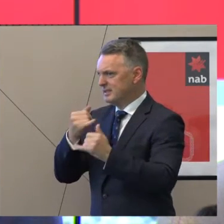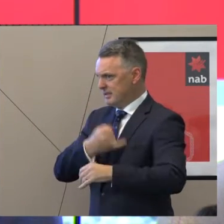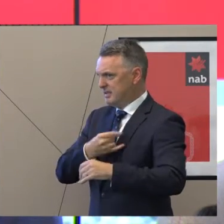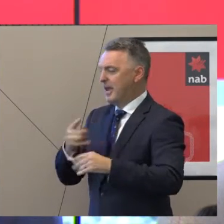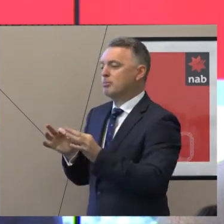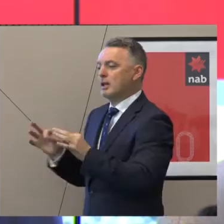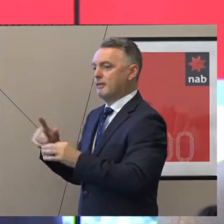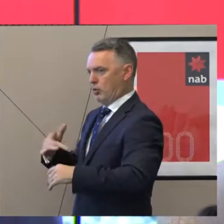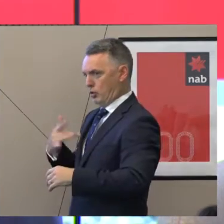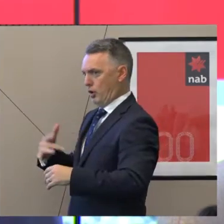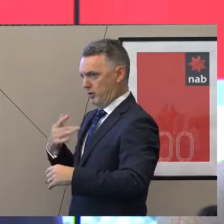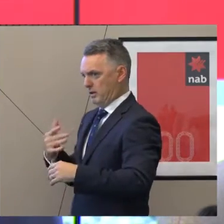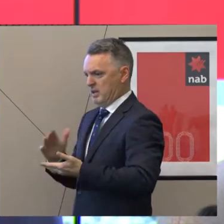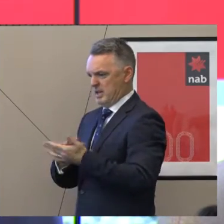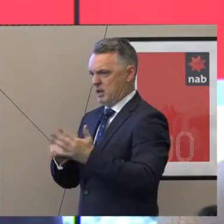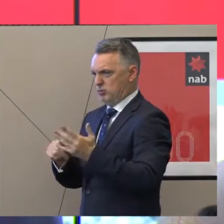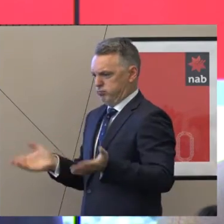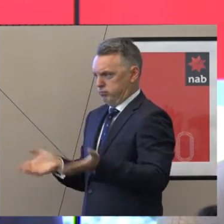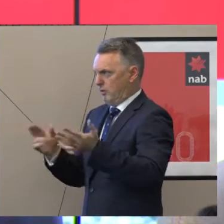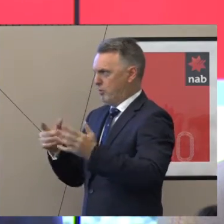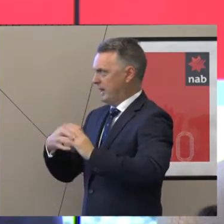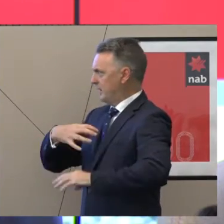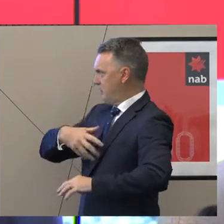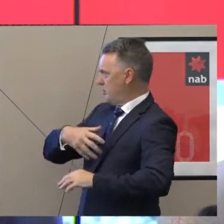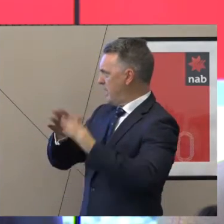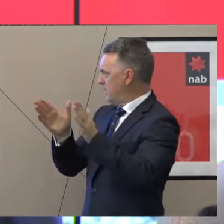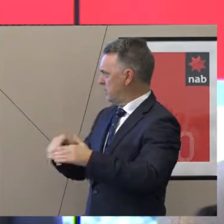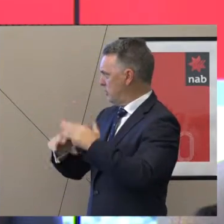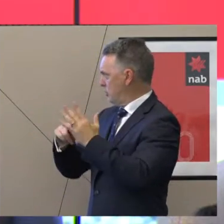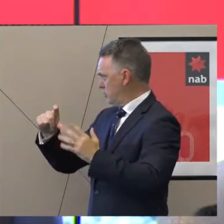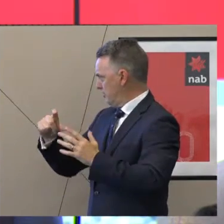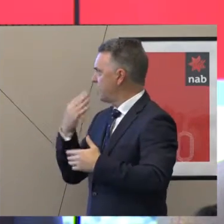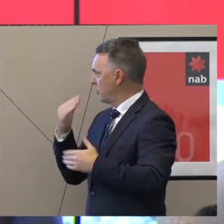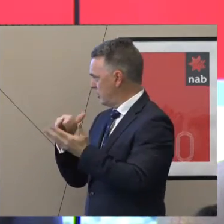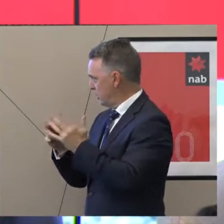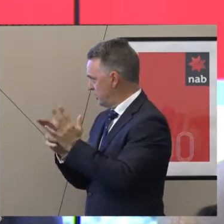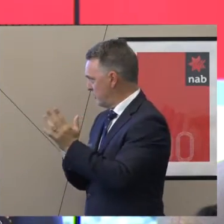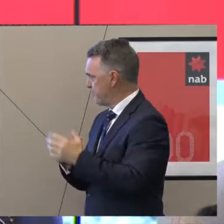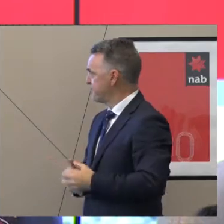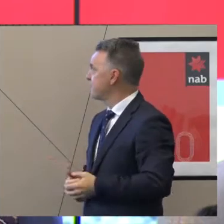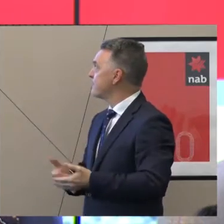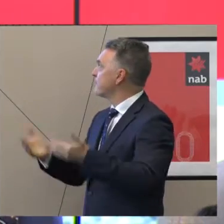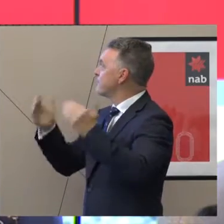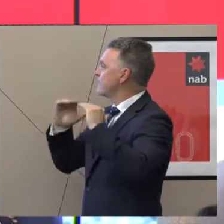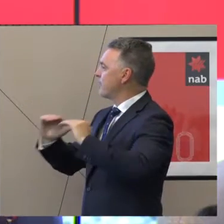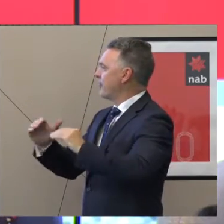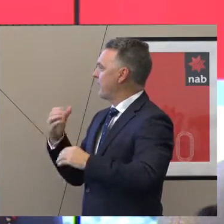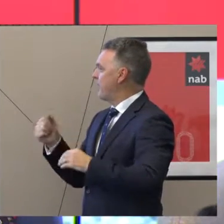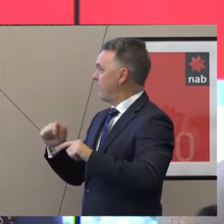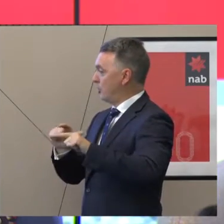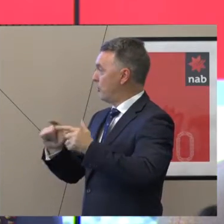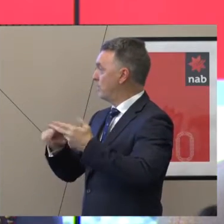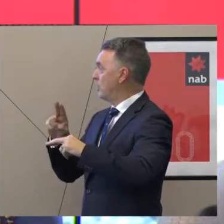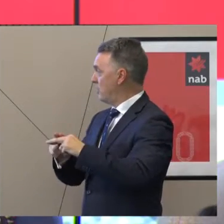for accessible and adaptable housing in Victoria. So thank you, Sharon. And now we have the